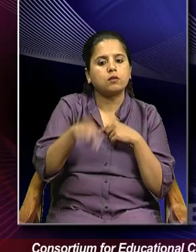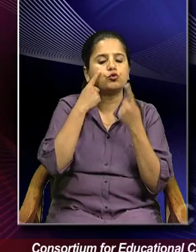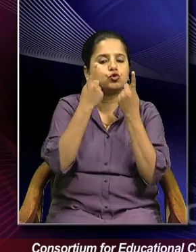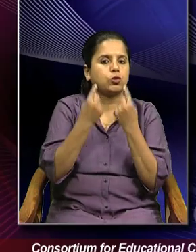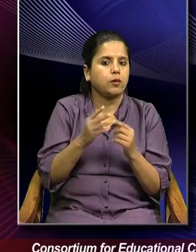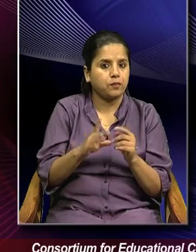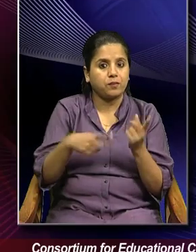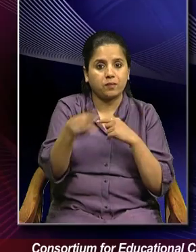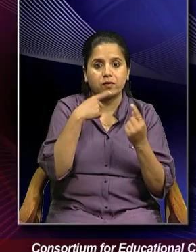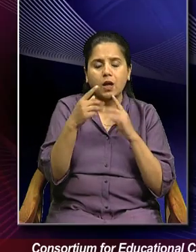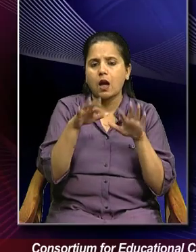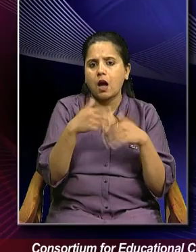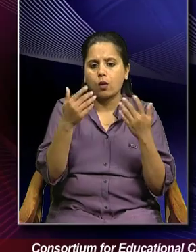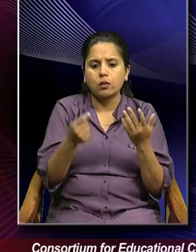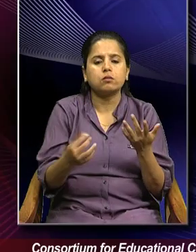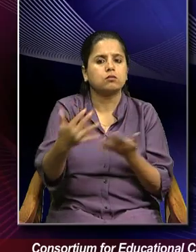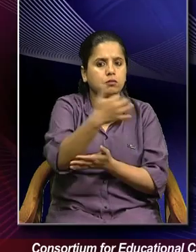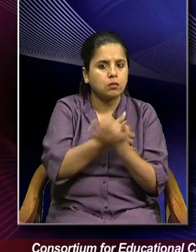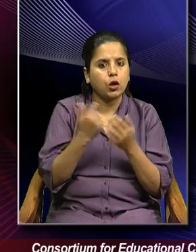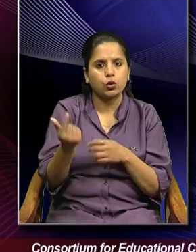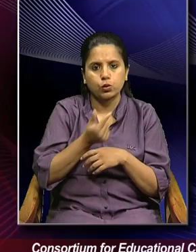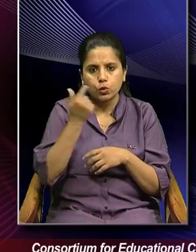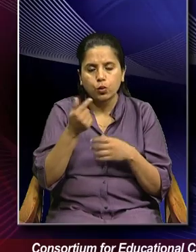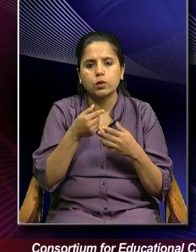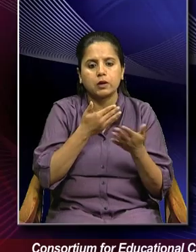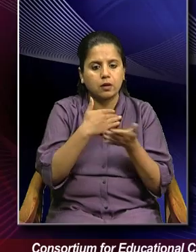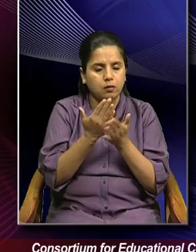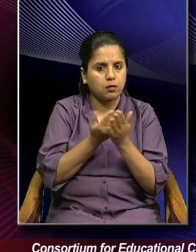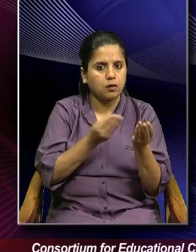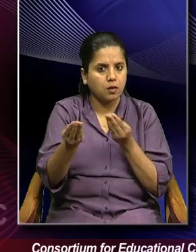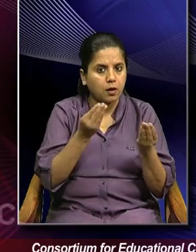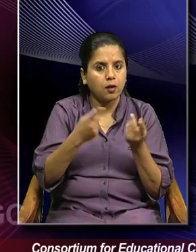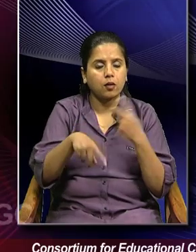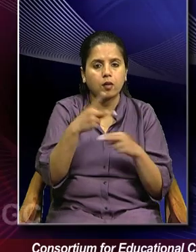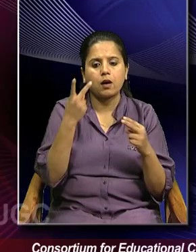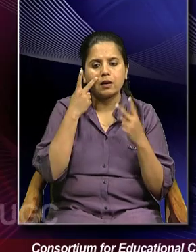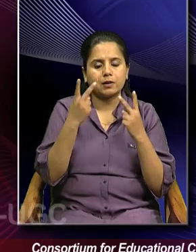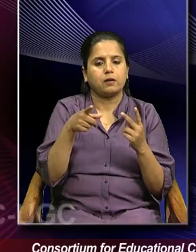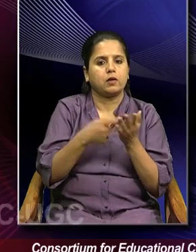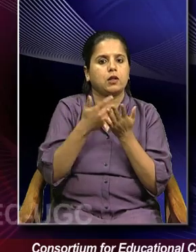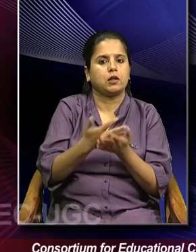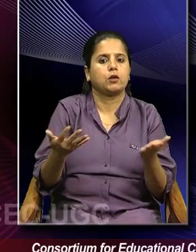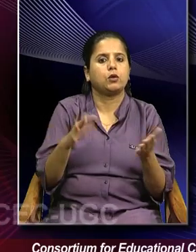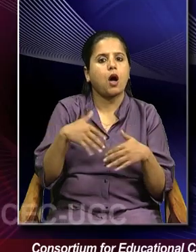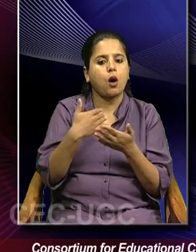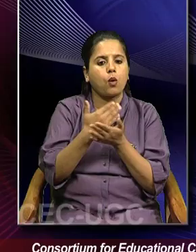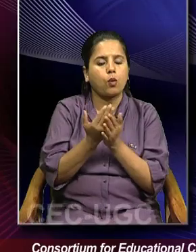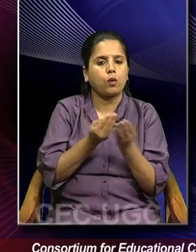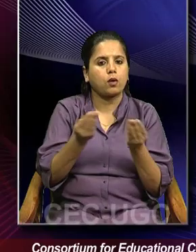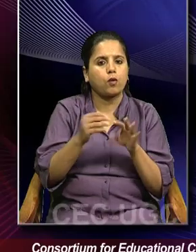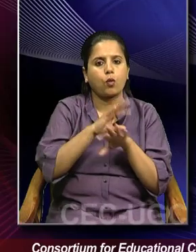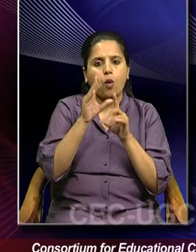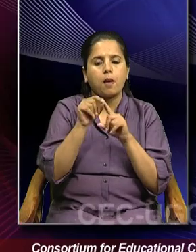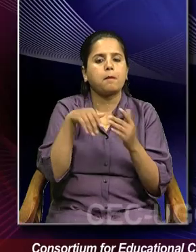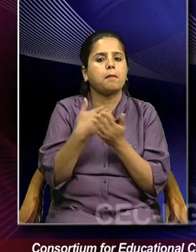when we look at it, how consumption, production, distribution, that determines how resources are allocated amongst all its